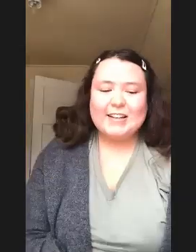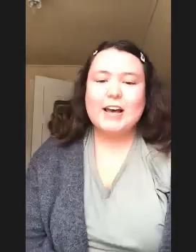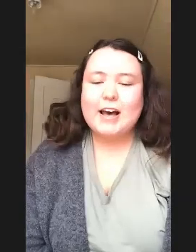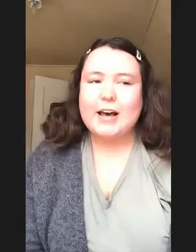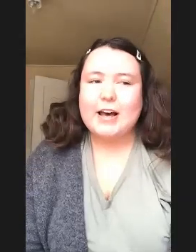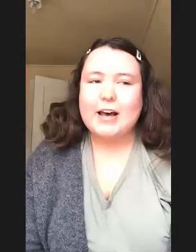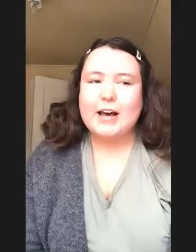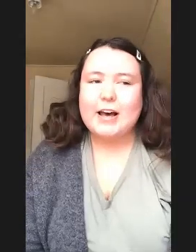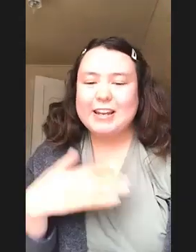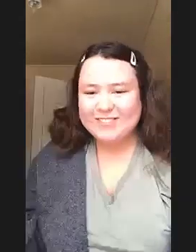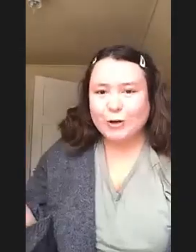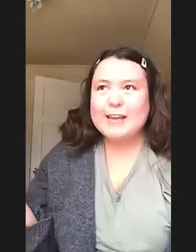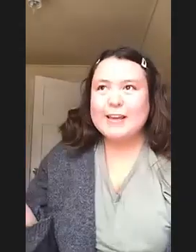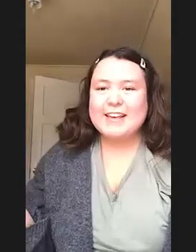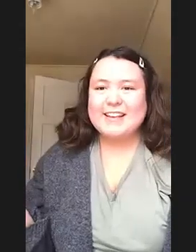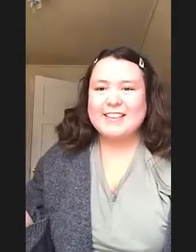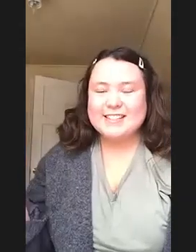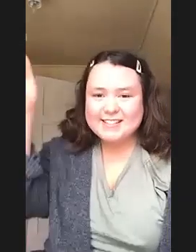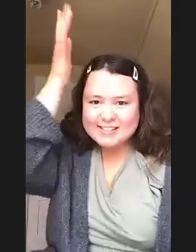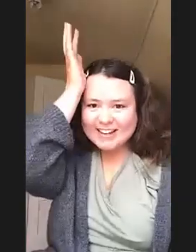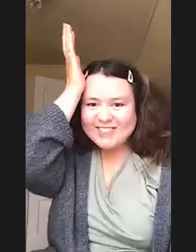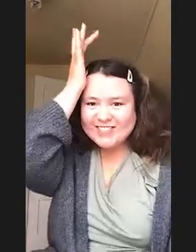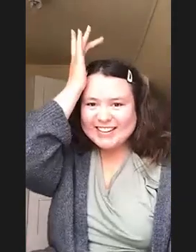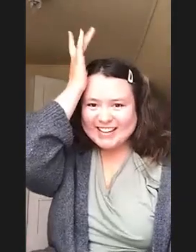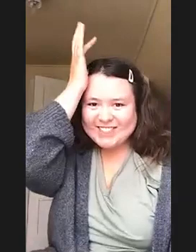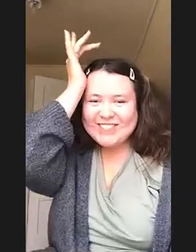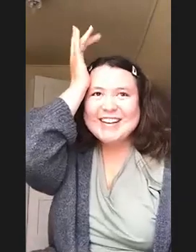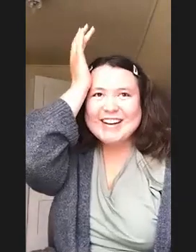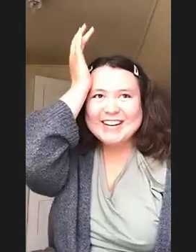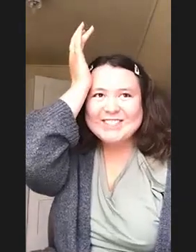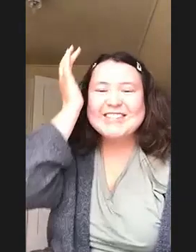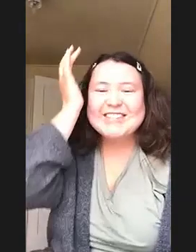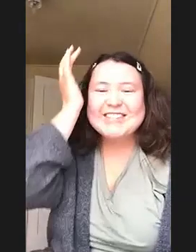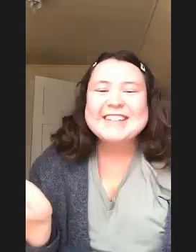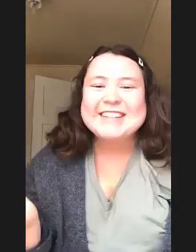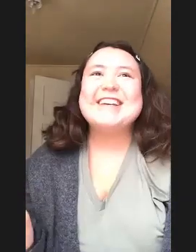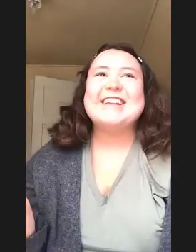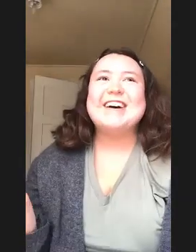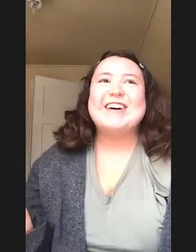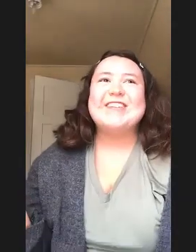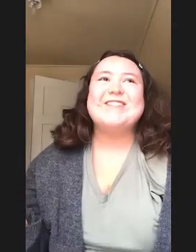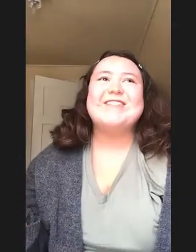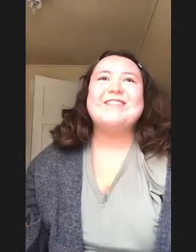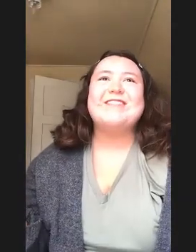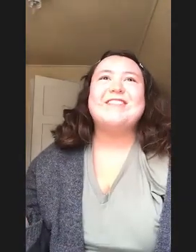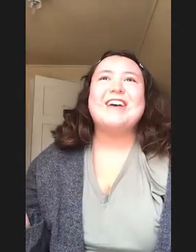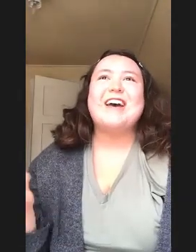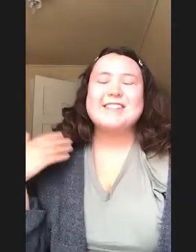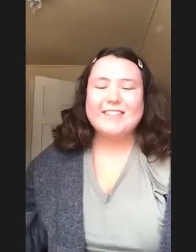Um, my name is Jodi, and this is the sign for my name. Um, um, Sign language